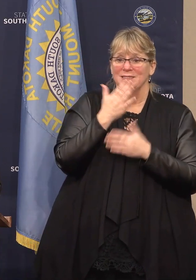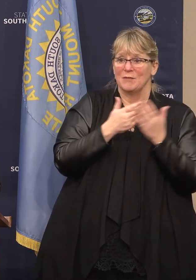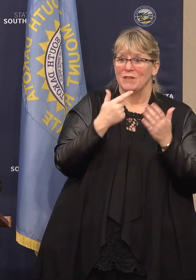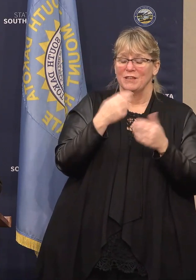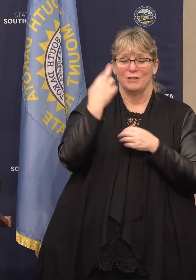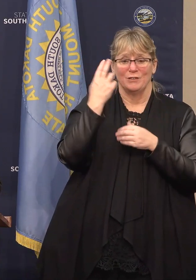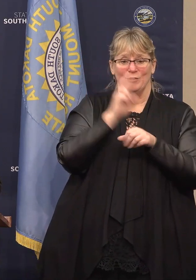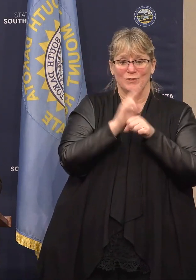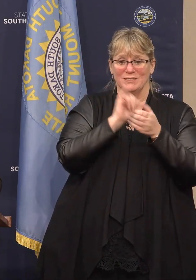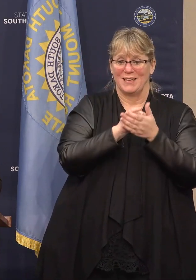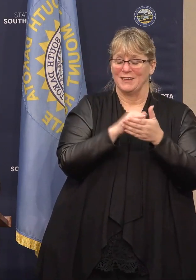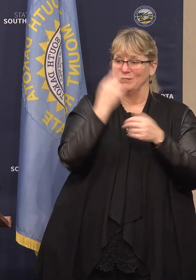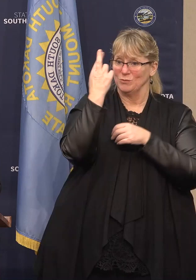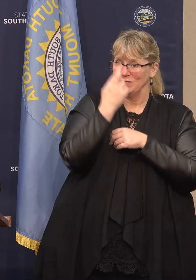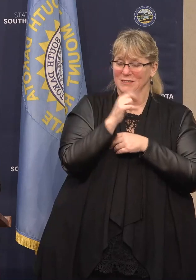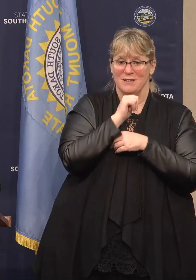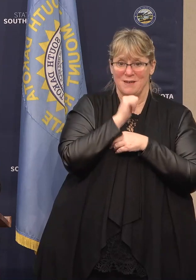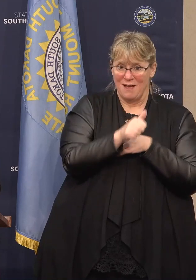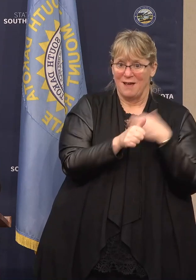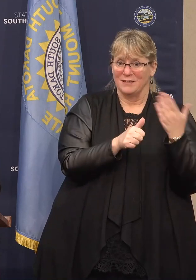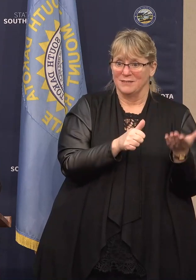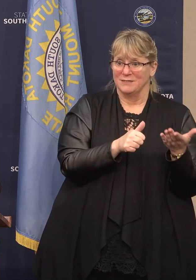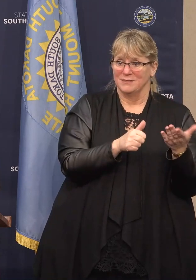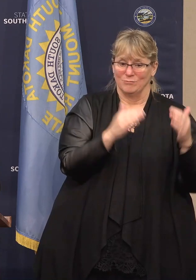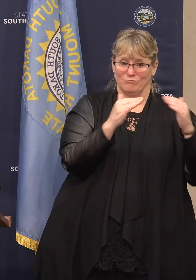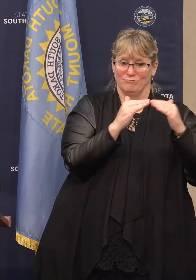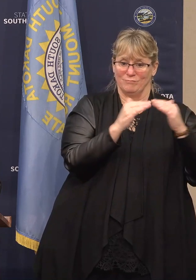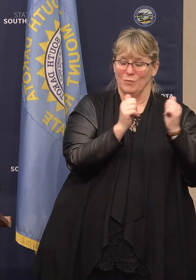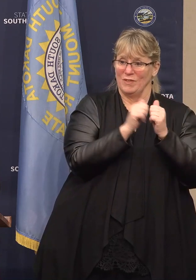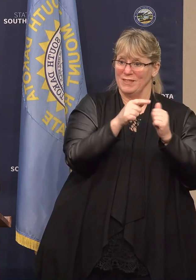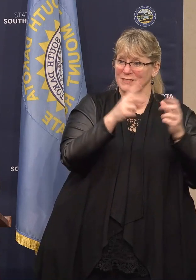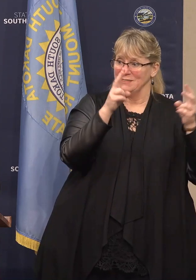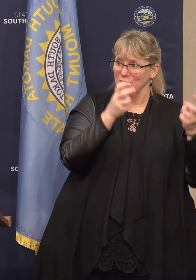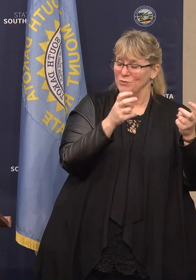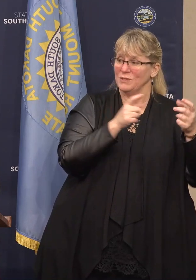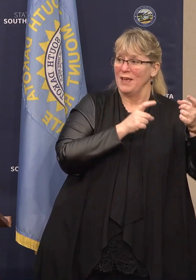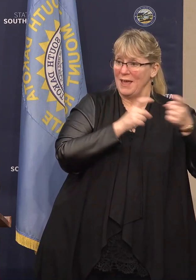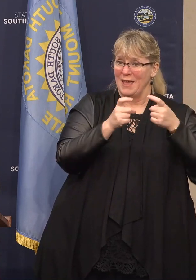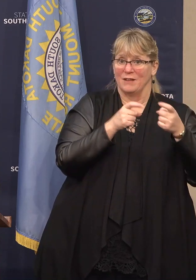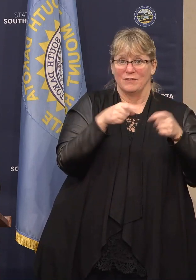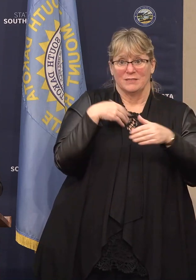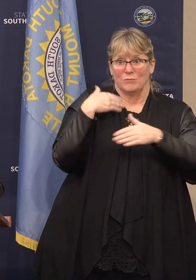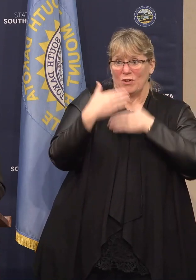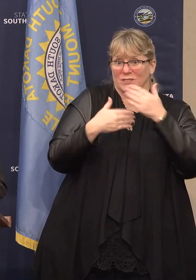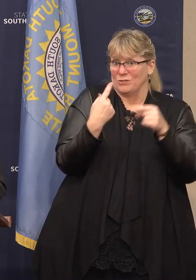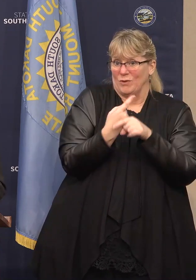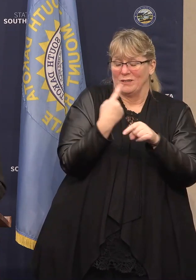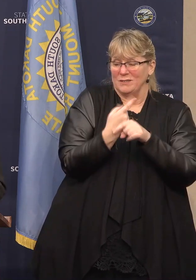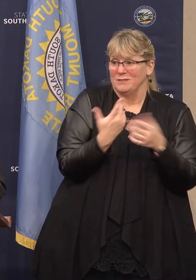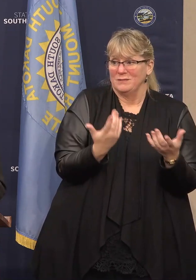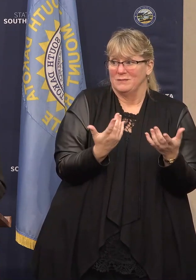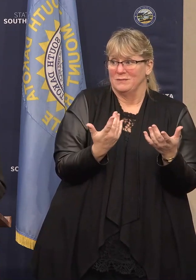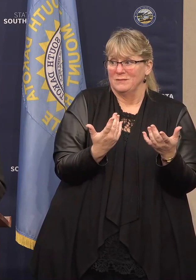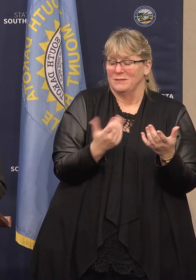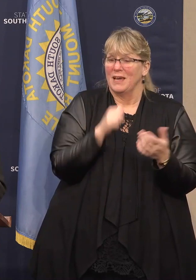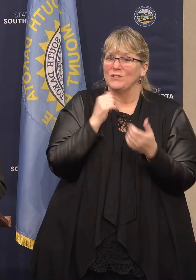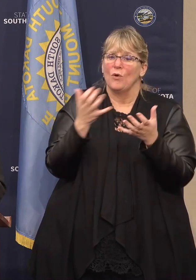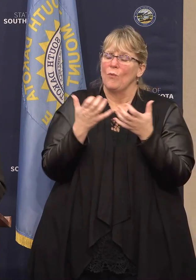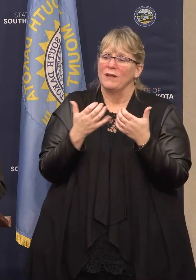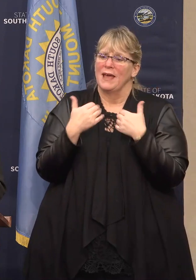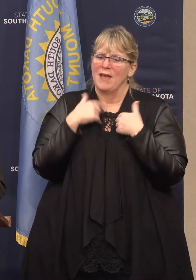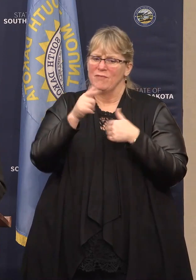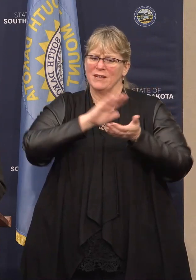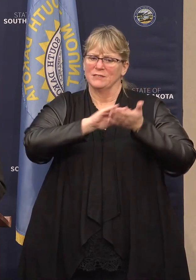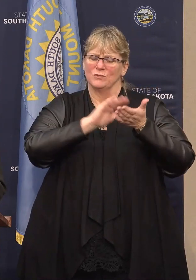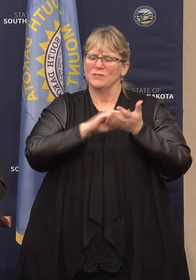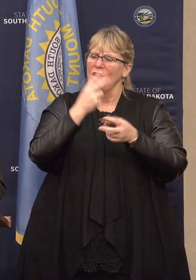a reason not to do justice to this issue and handle this process correctly, I just don't want to give him that excuse.